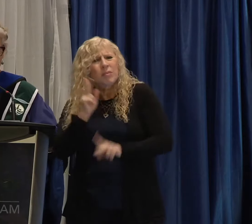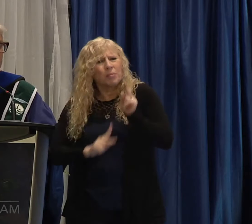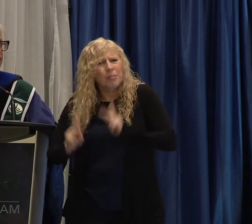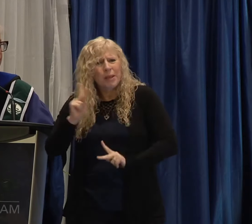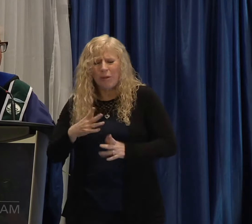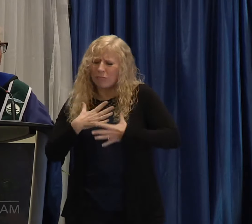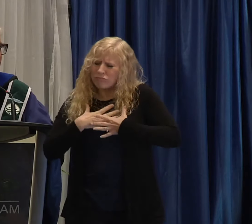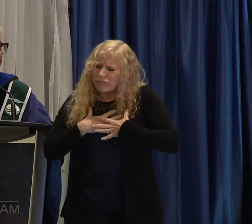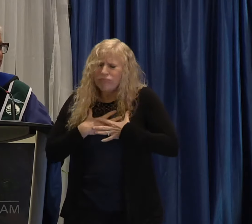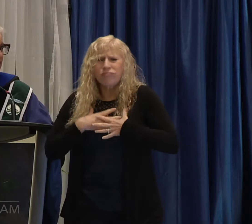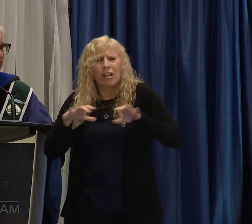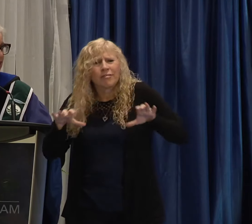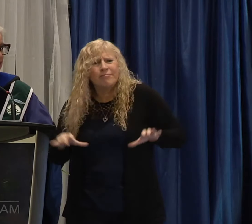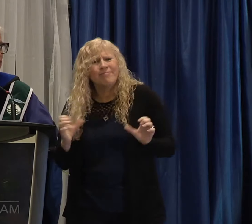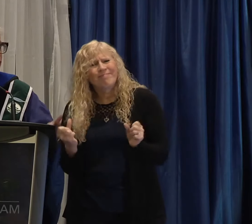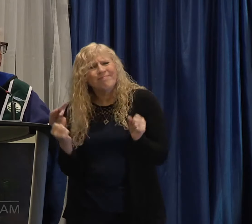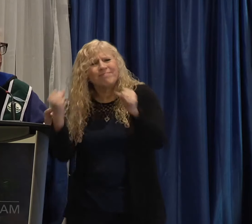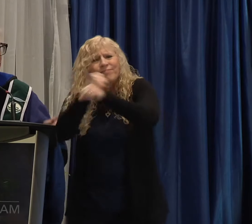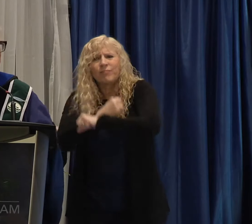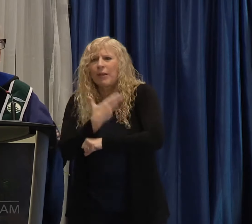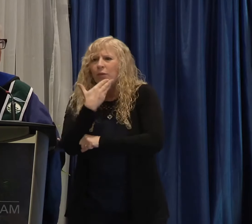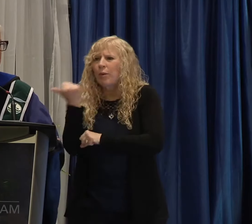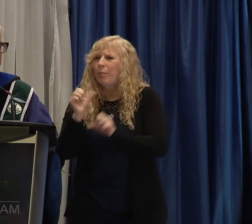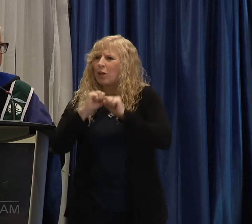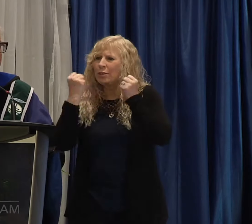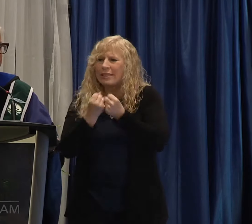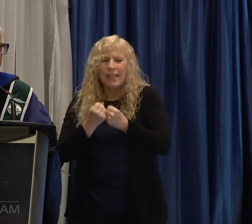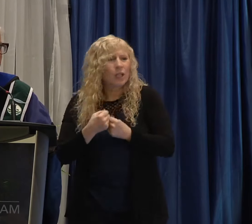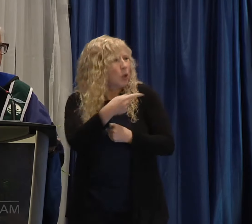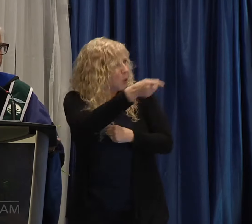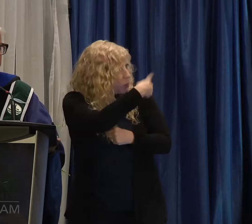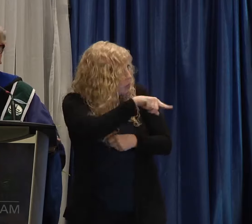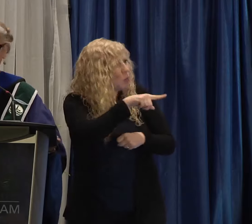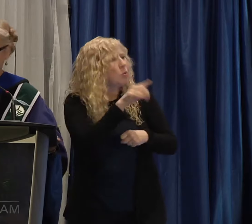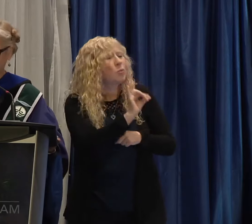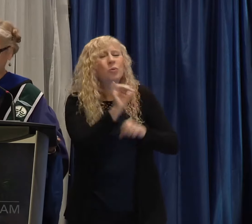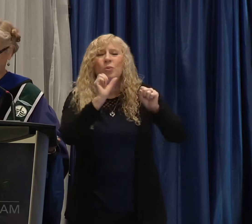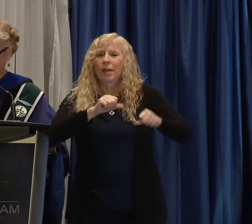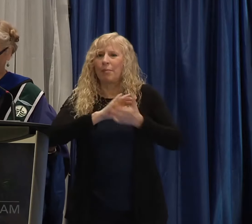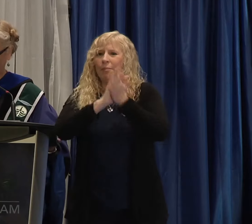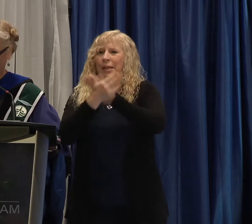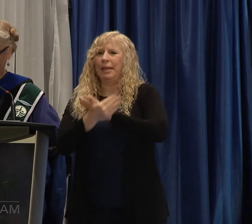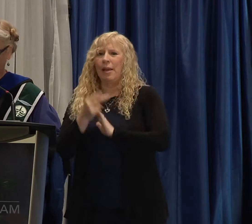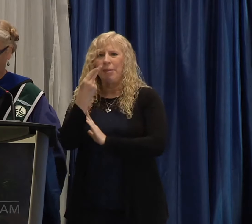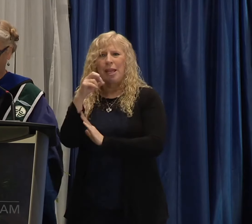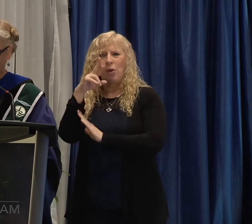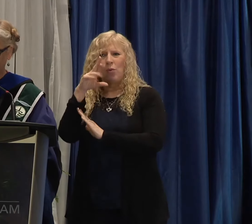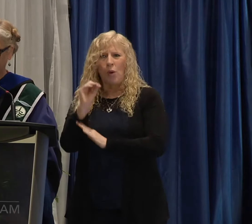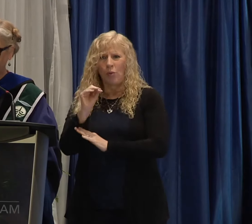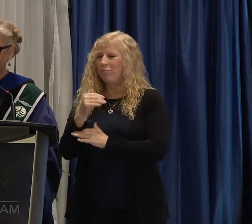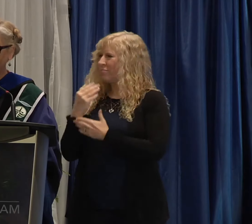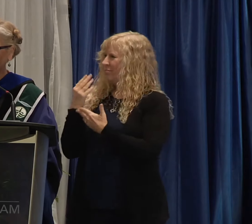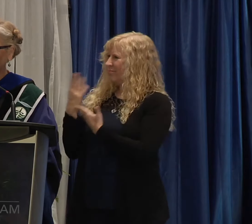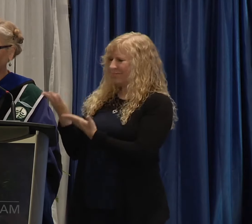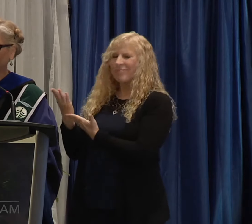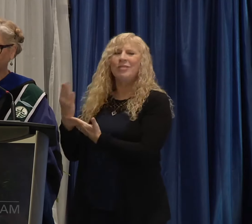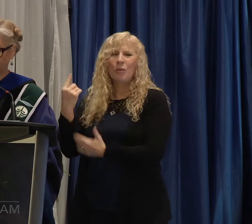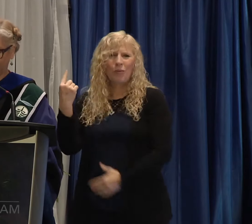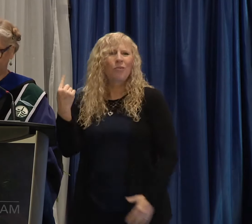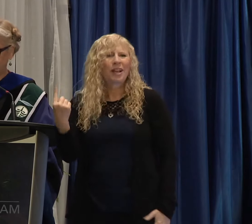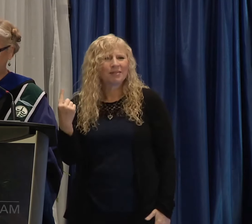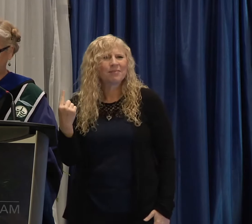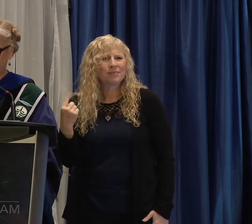fight hard for a better society. You students can be these heroes. Max is definitely one. Max